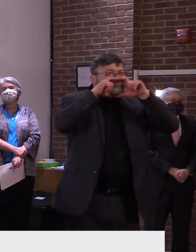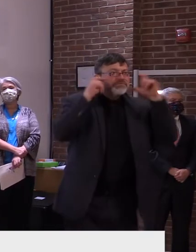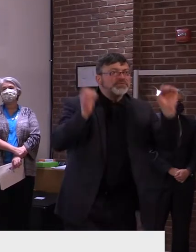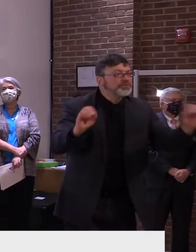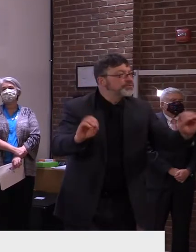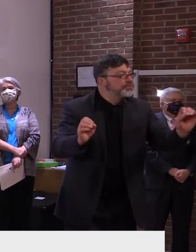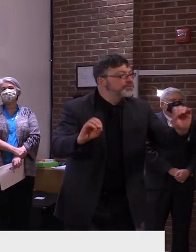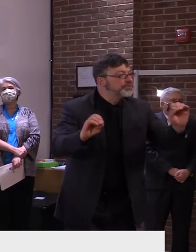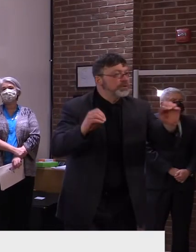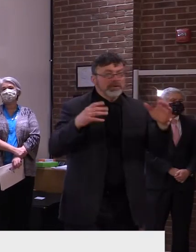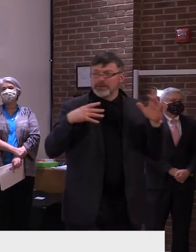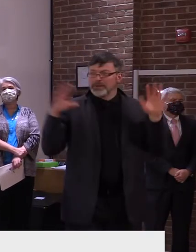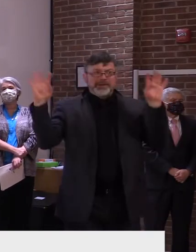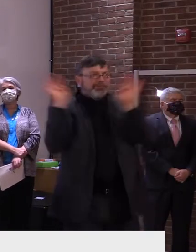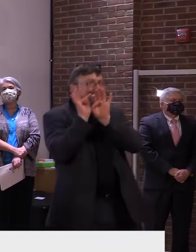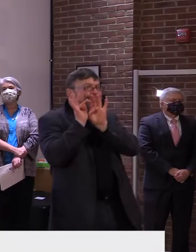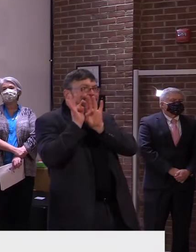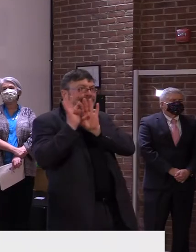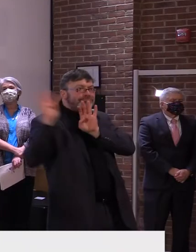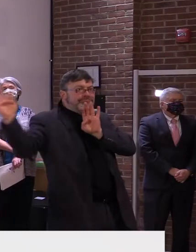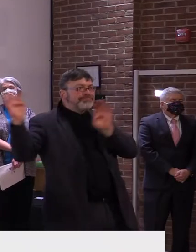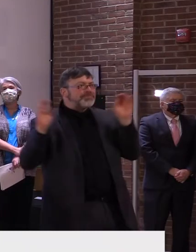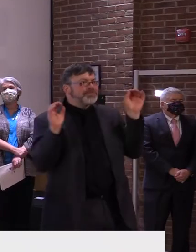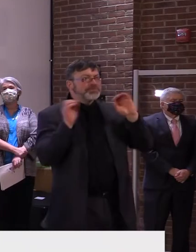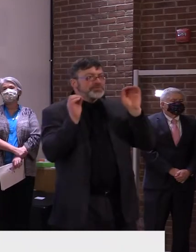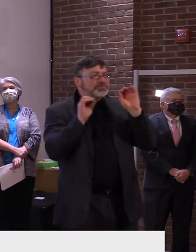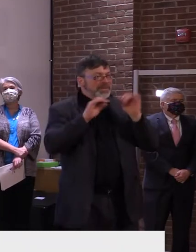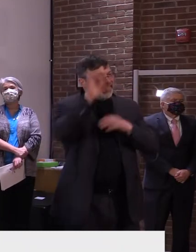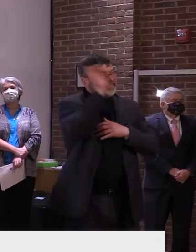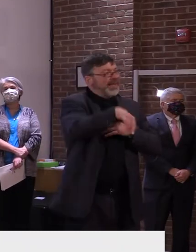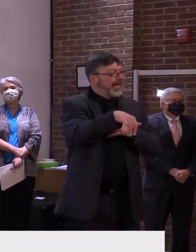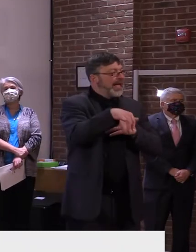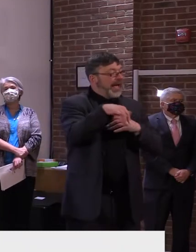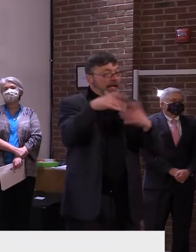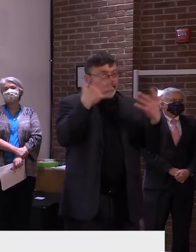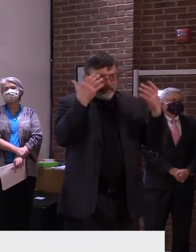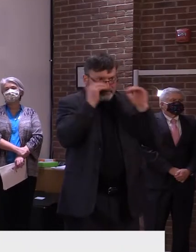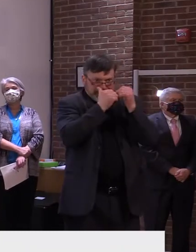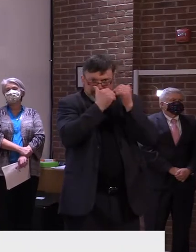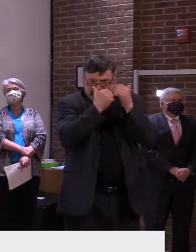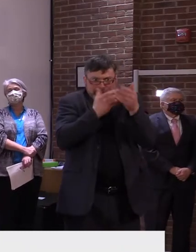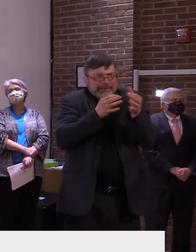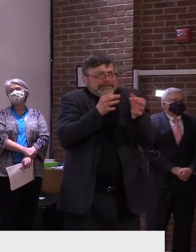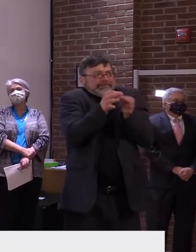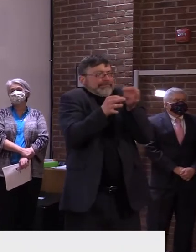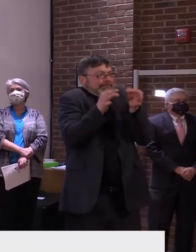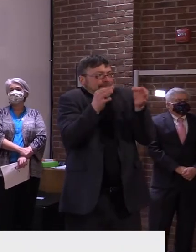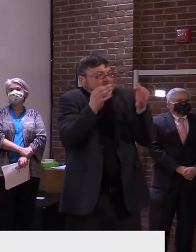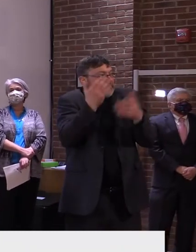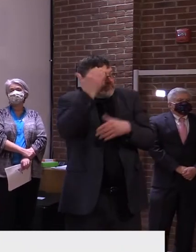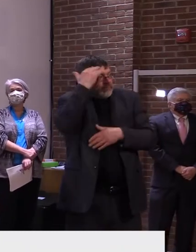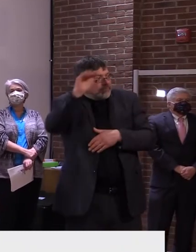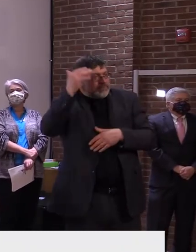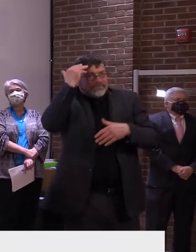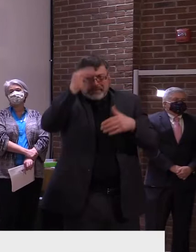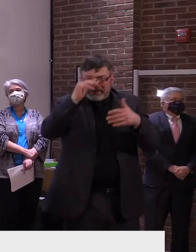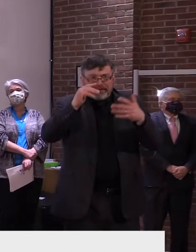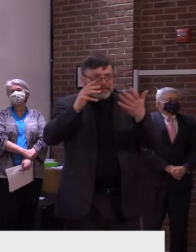testing capacity, had this new evidence of how profound an impact it could have had on our entire